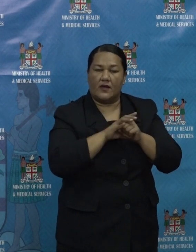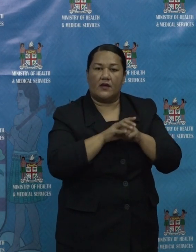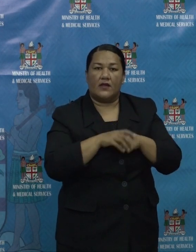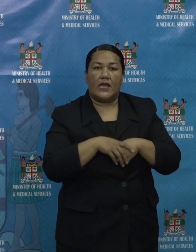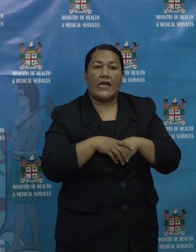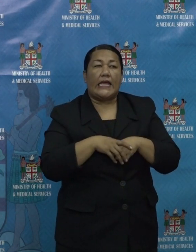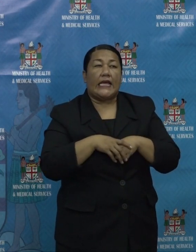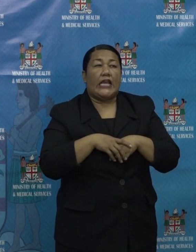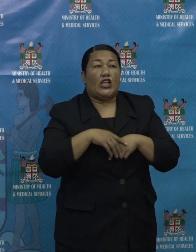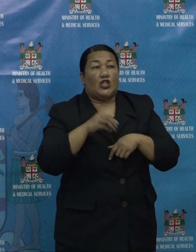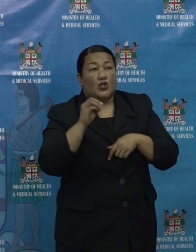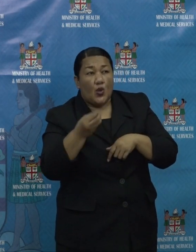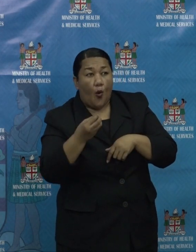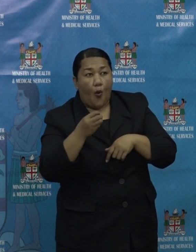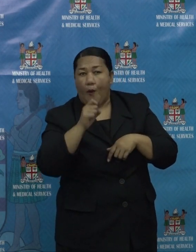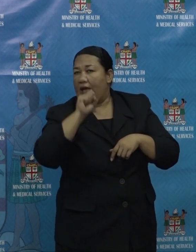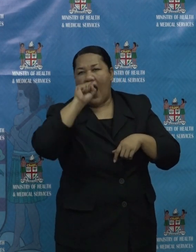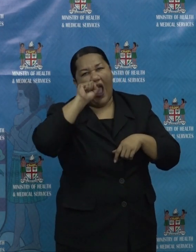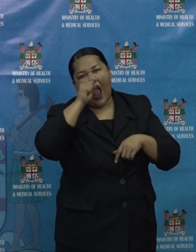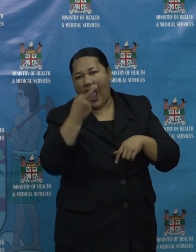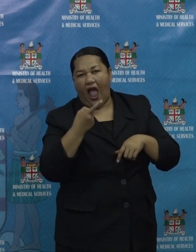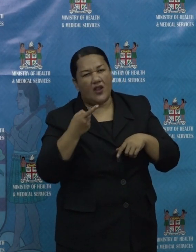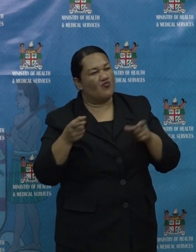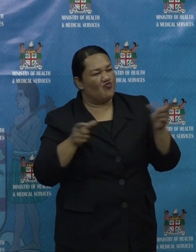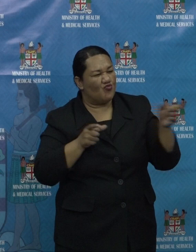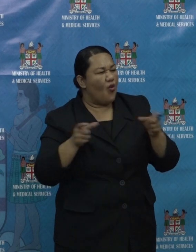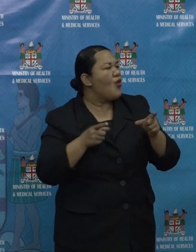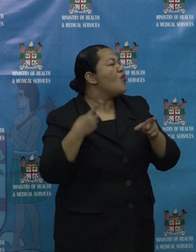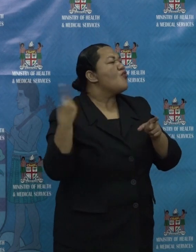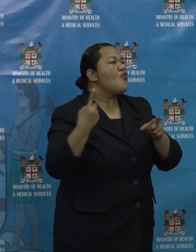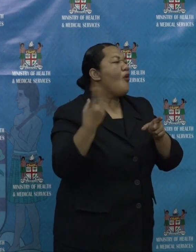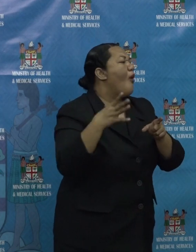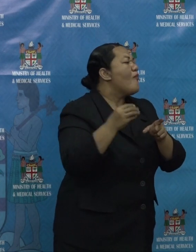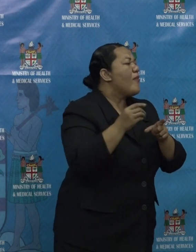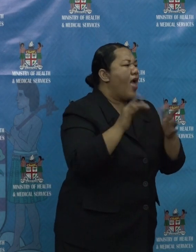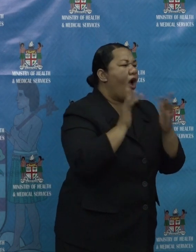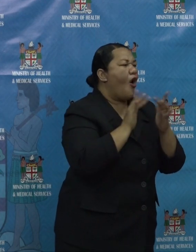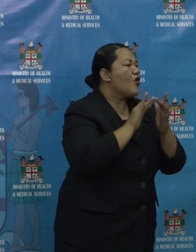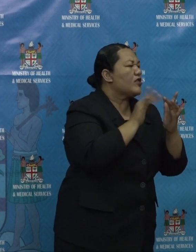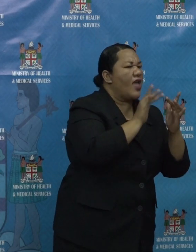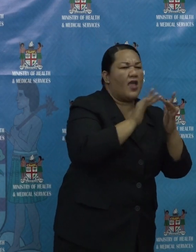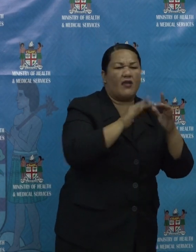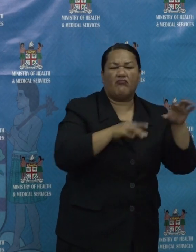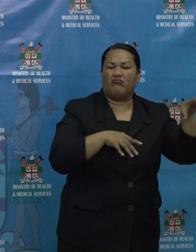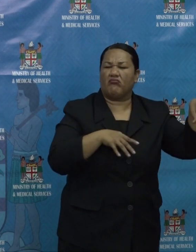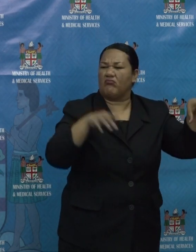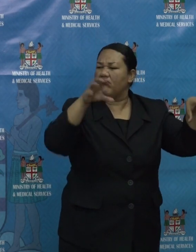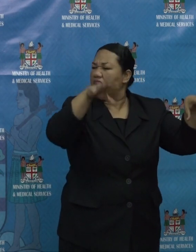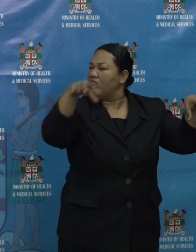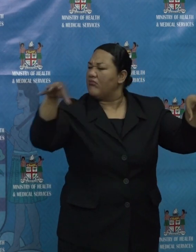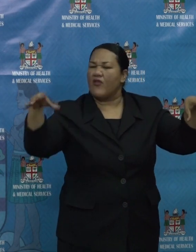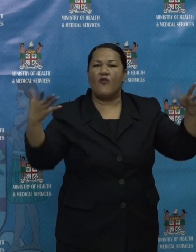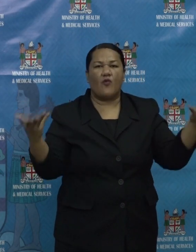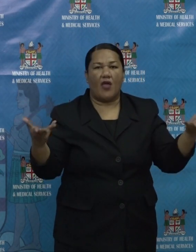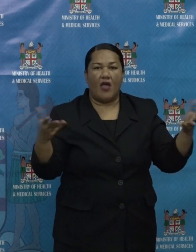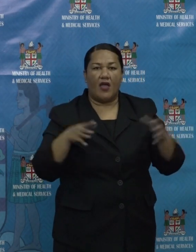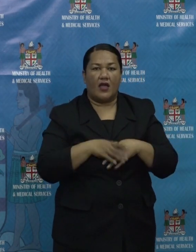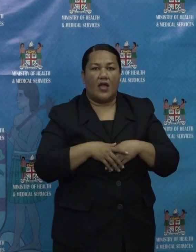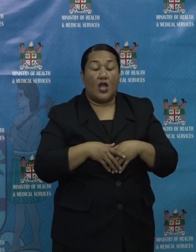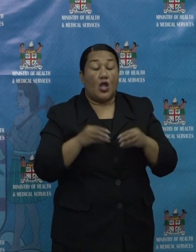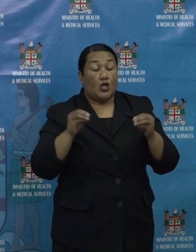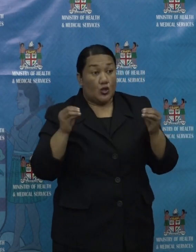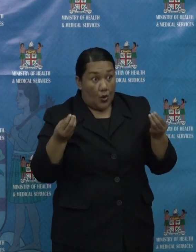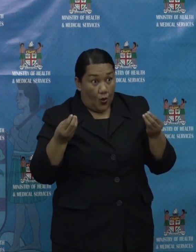to trace all contacts like we did earlier in the outbreak. This is part of the mitigation phase. This means that if you